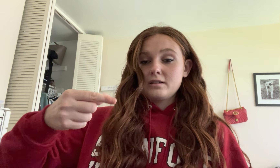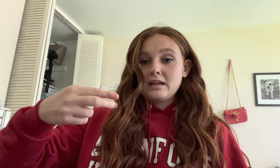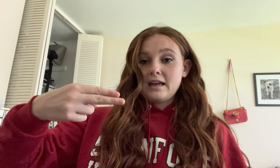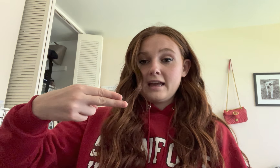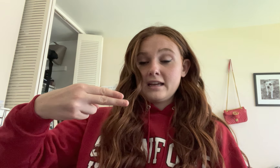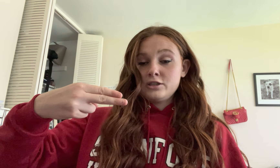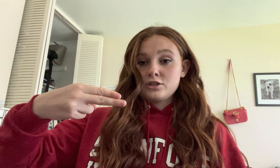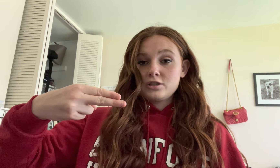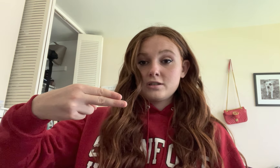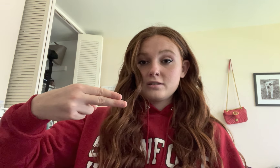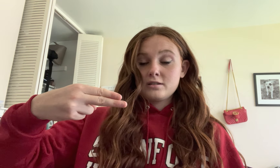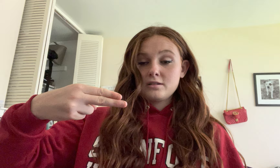H,